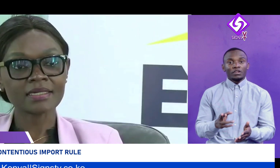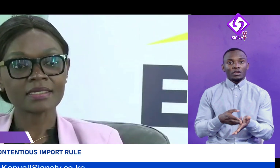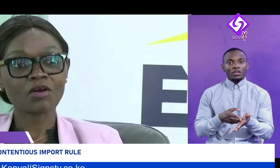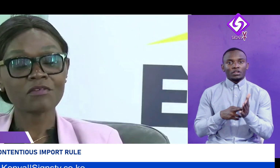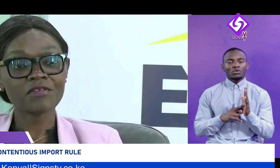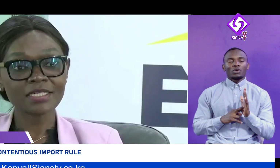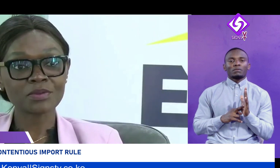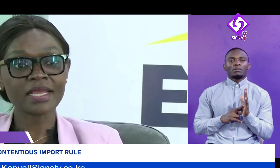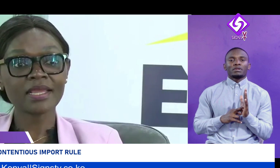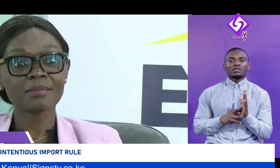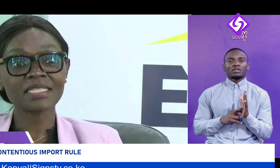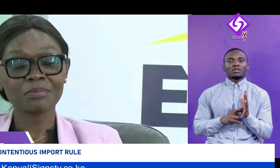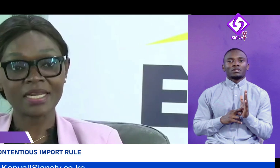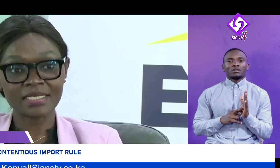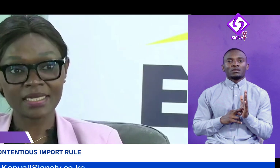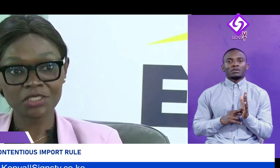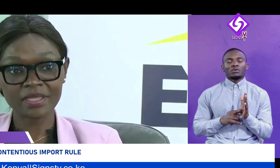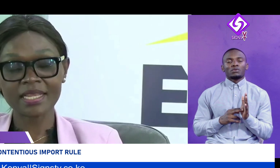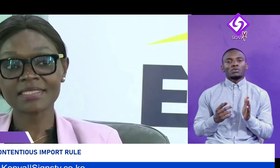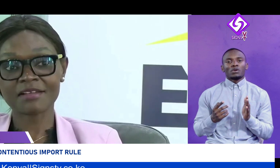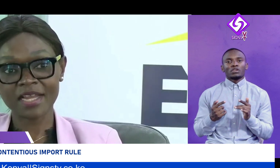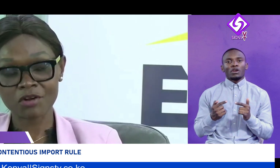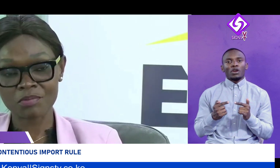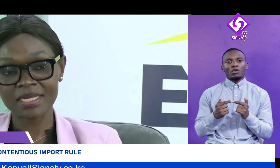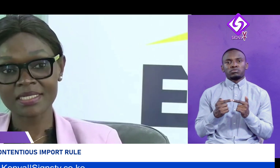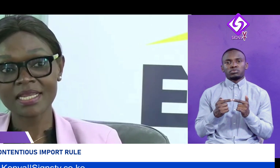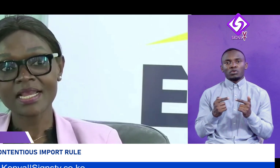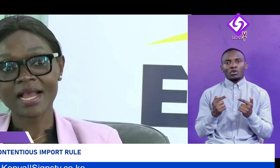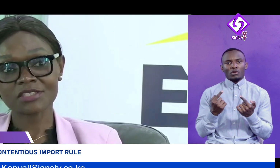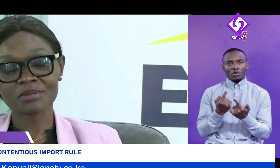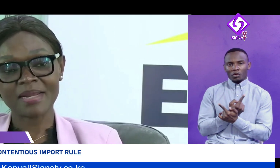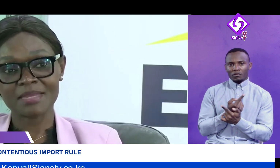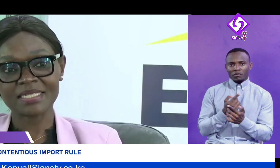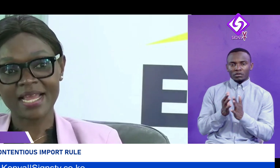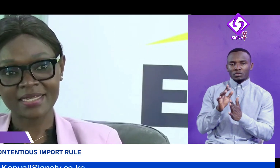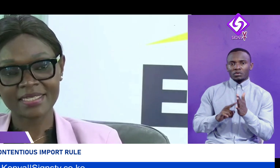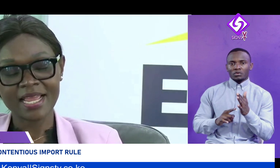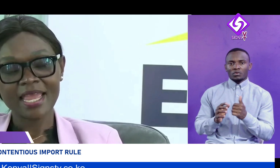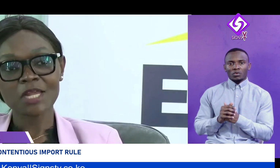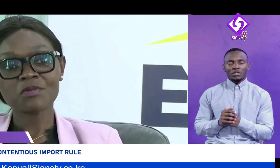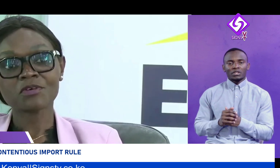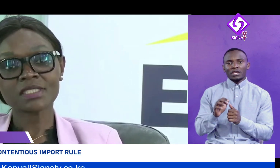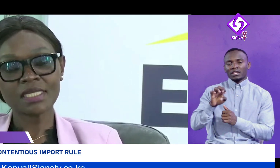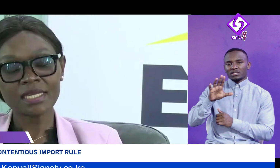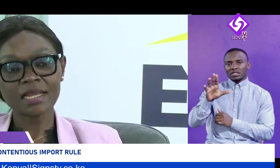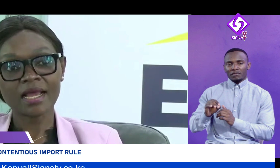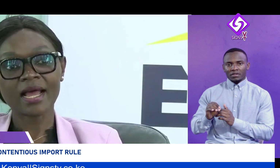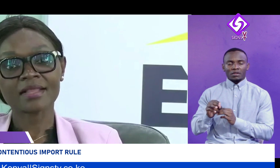in conflict with the principal legislation, the East African Community Customs Management Act, and we foresee